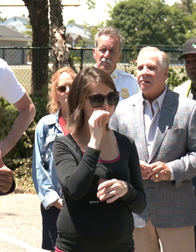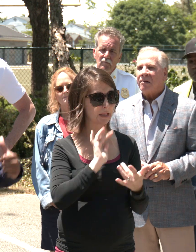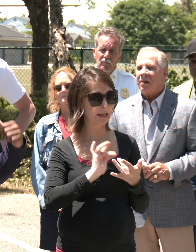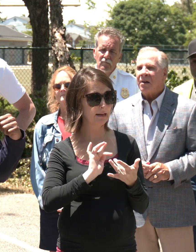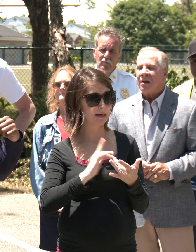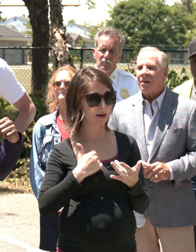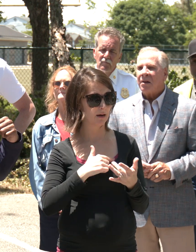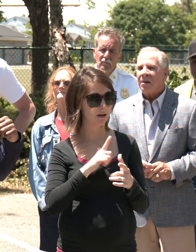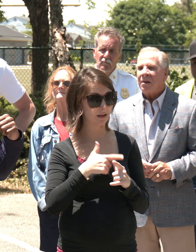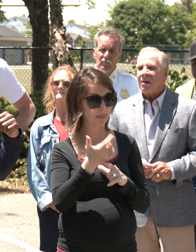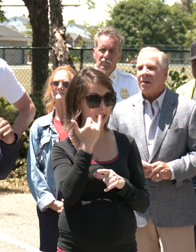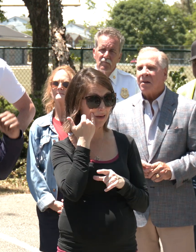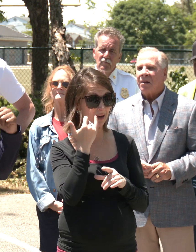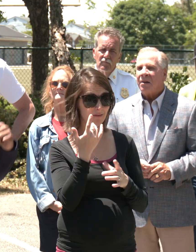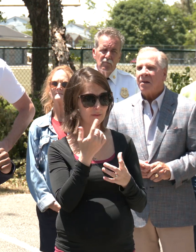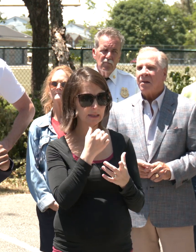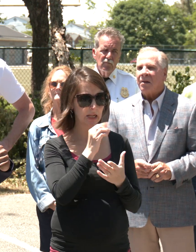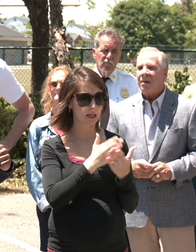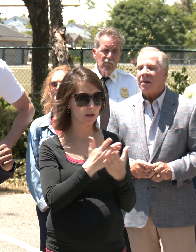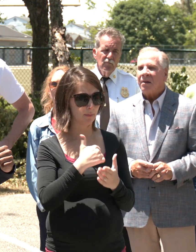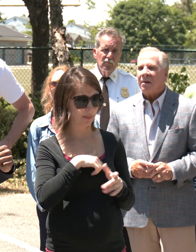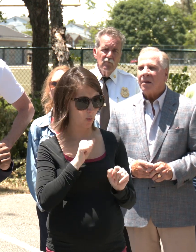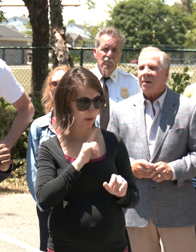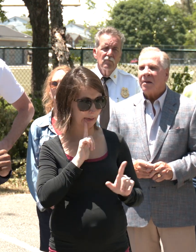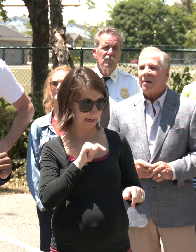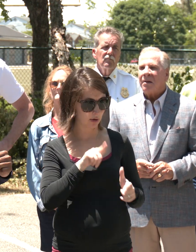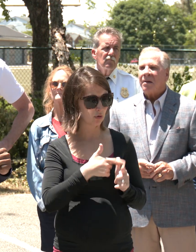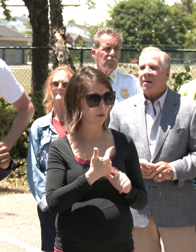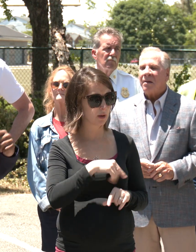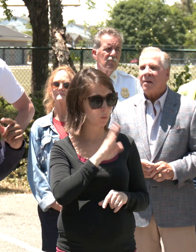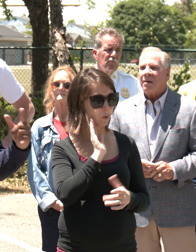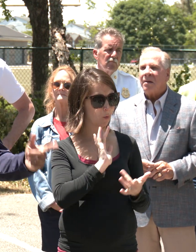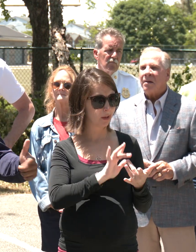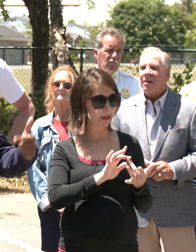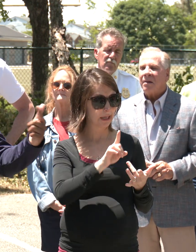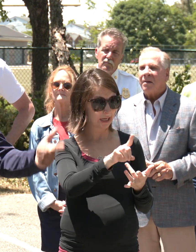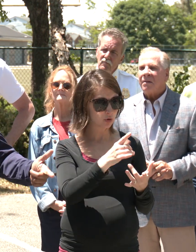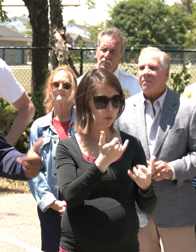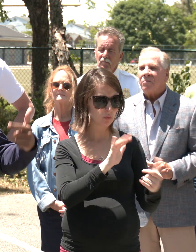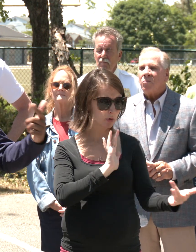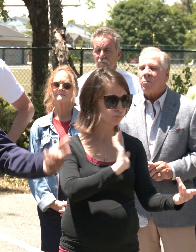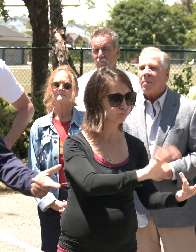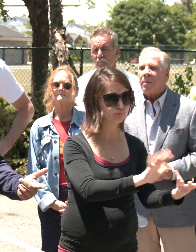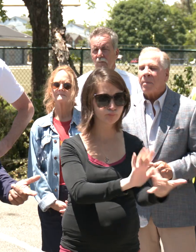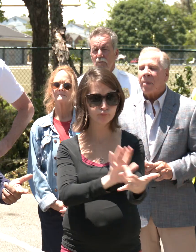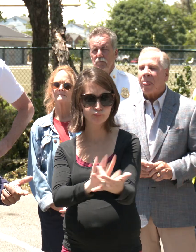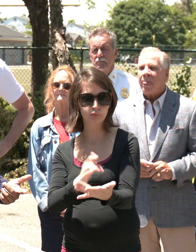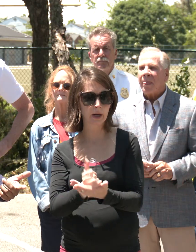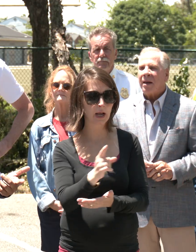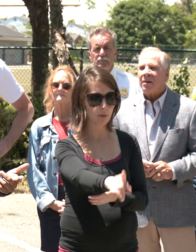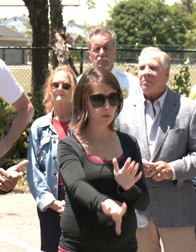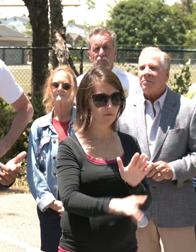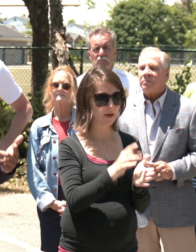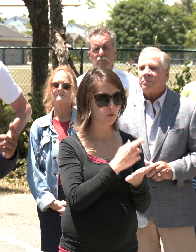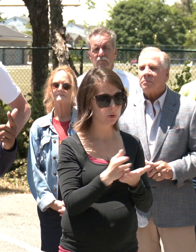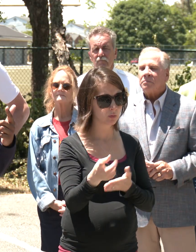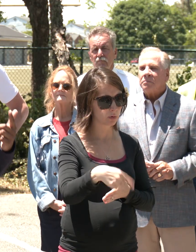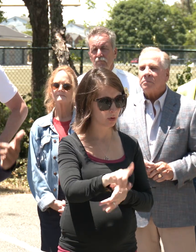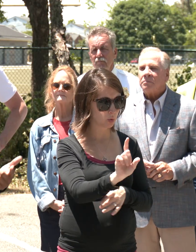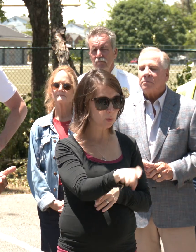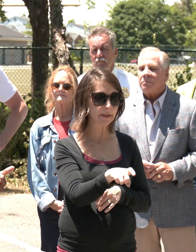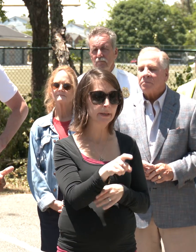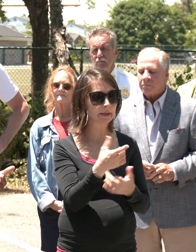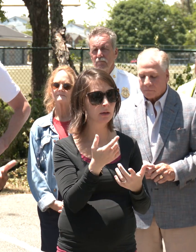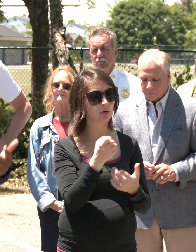Contact us, and if it's not something that we can answer, then we're going to connect you and find the organization to get you the resources that you need.